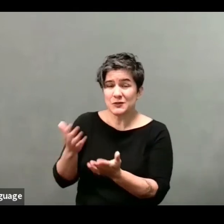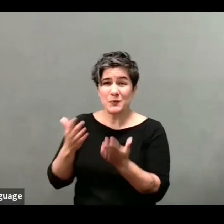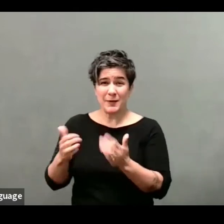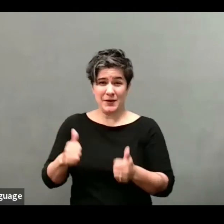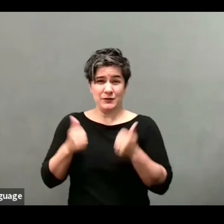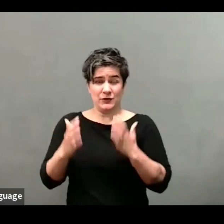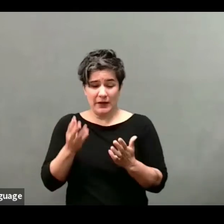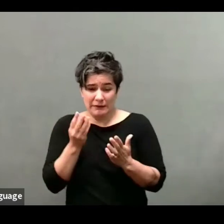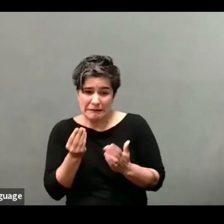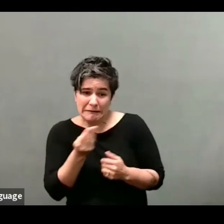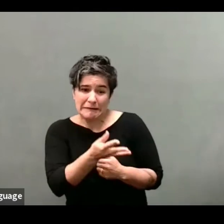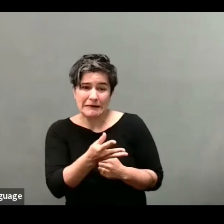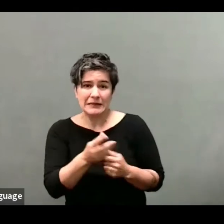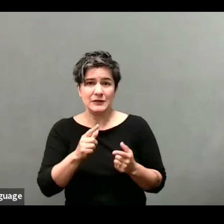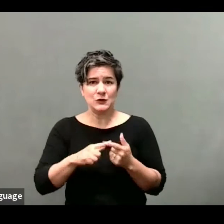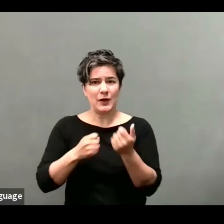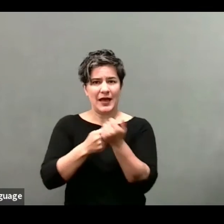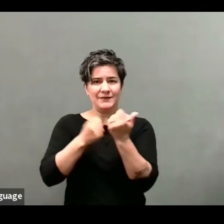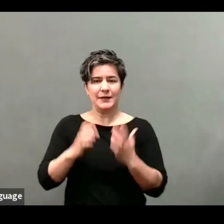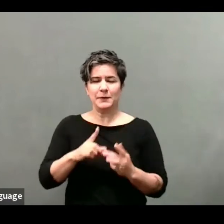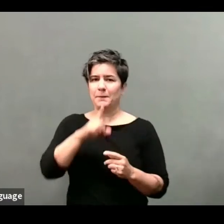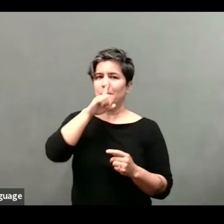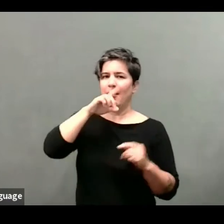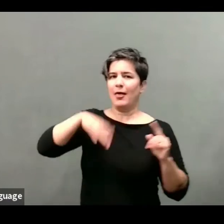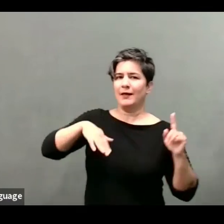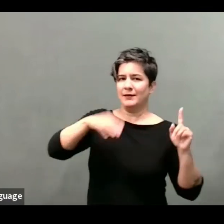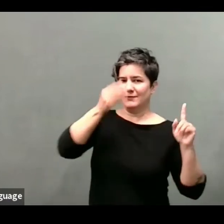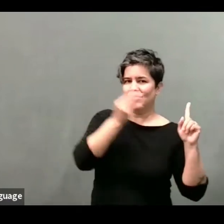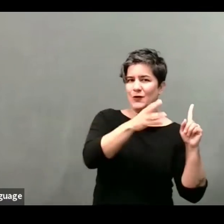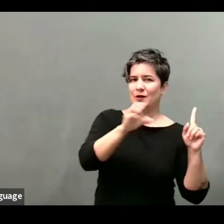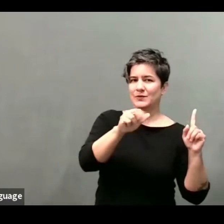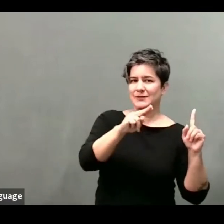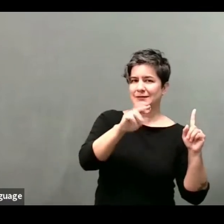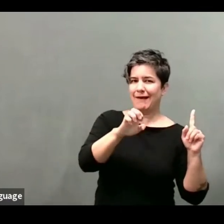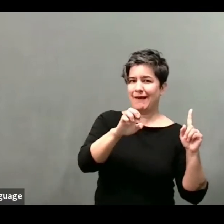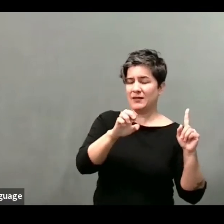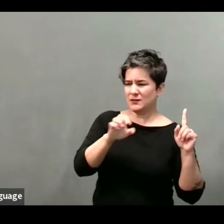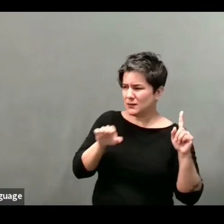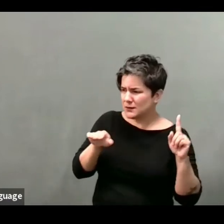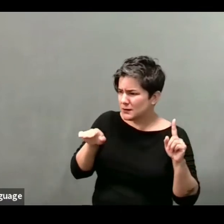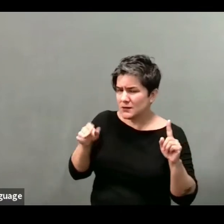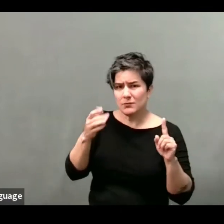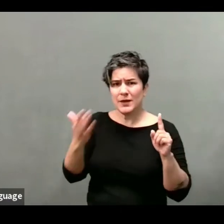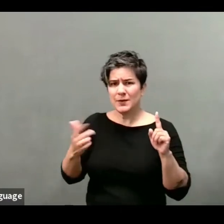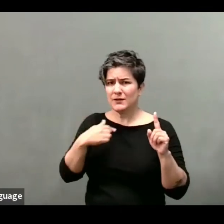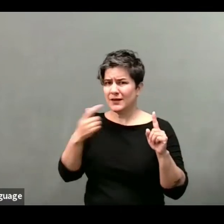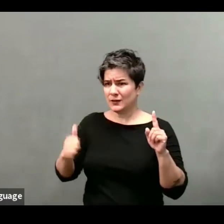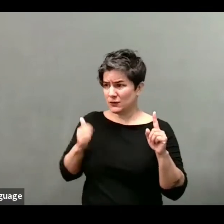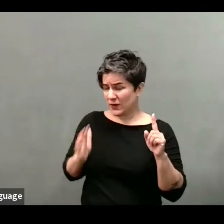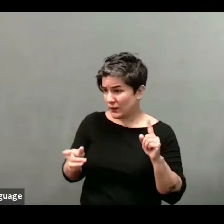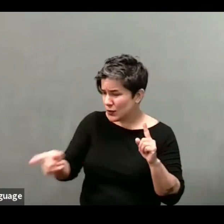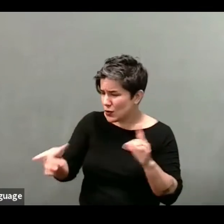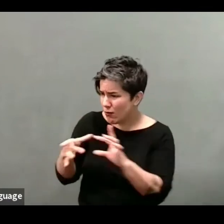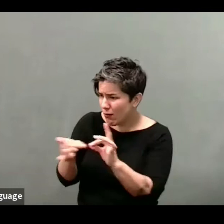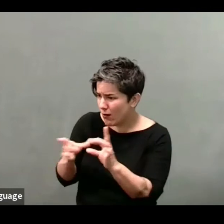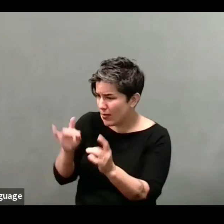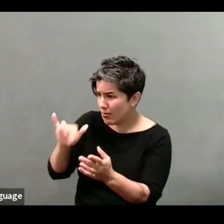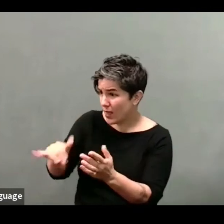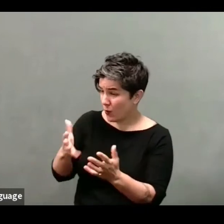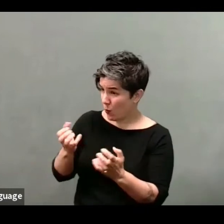to you that they haven't said to the same. In those moments, you could say, do you want me to remind you to tell the same that? Is that something you want to share with